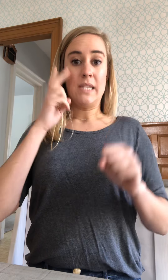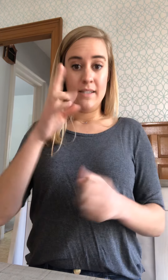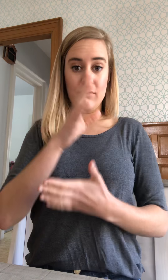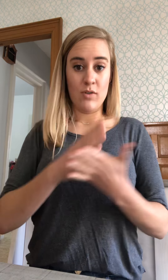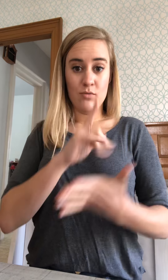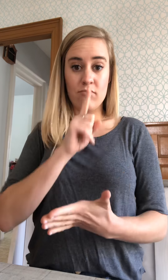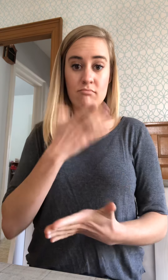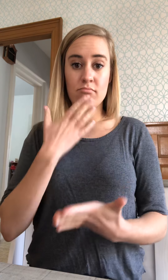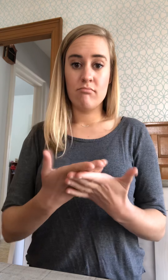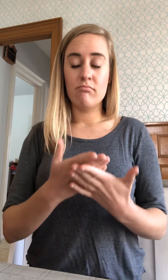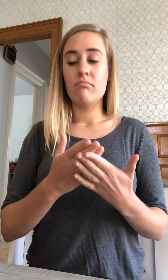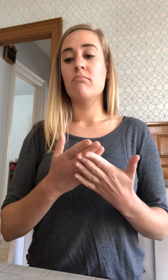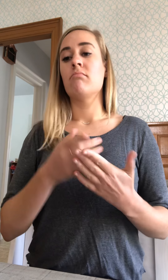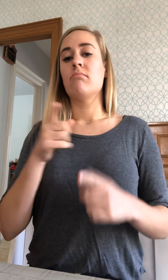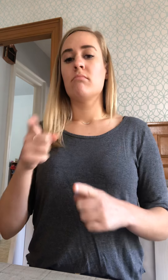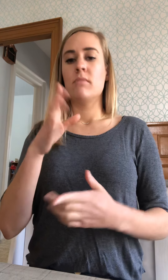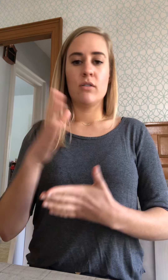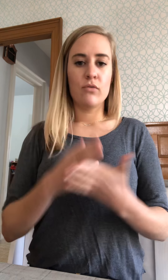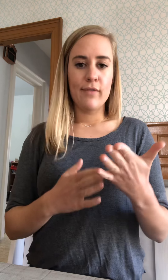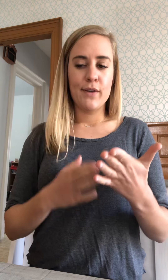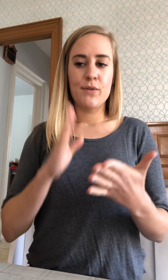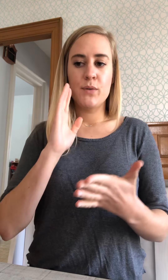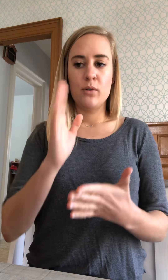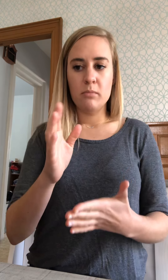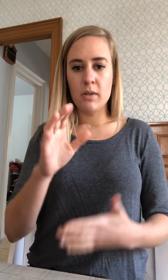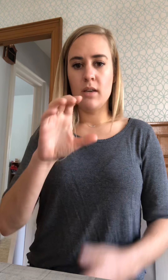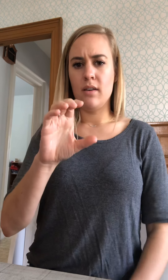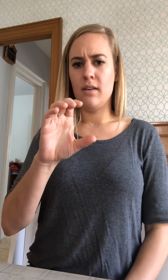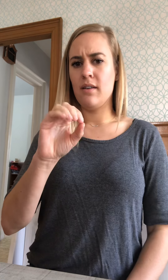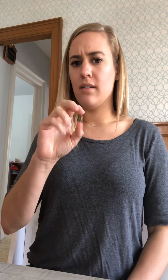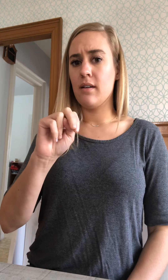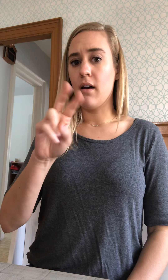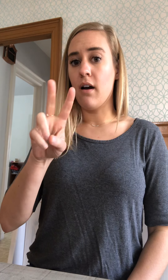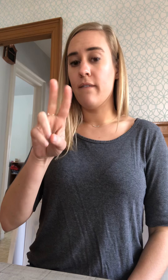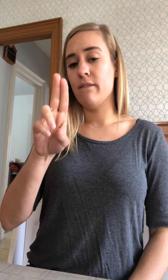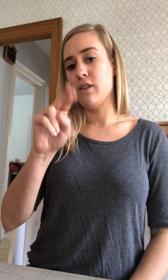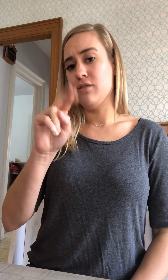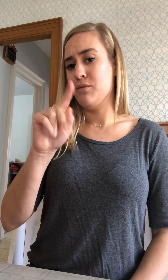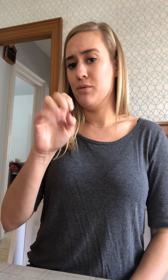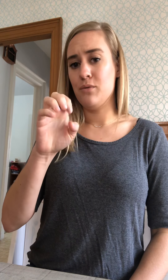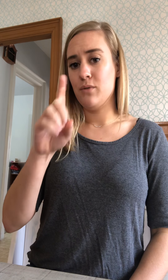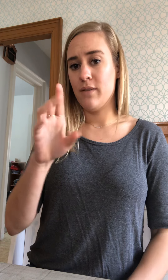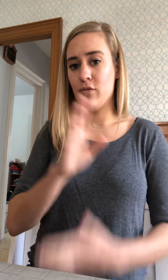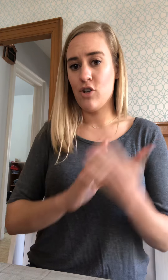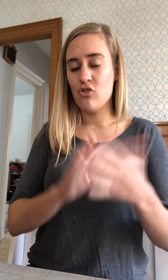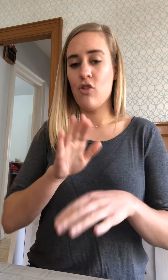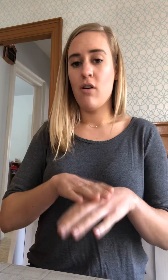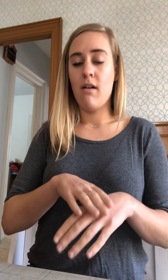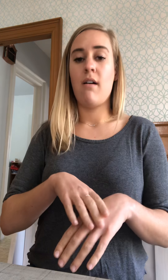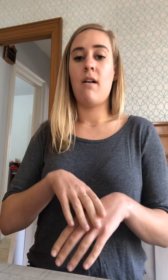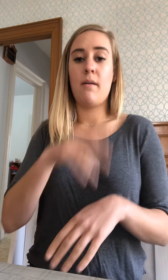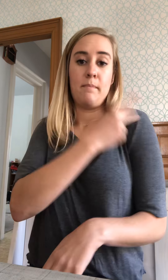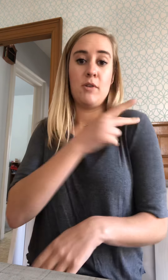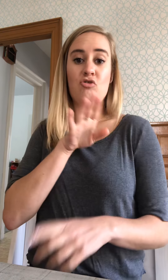illustrate a comminuted fracture of the mandibular symphysis on the patient's left side. And that's